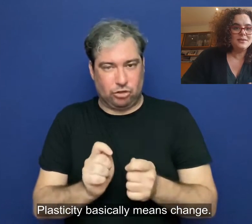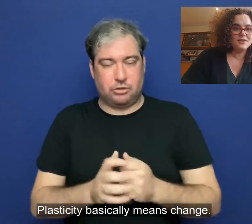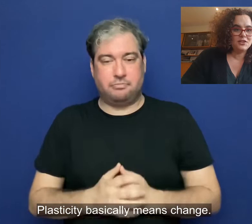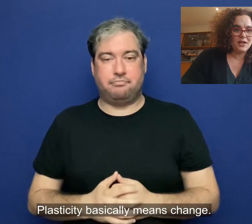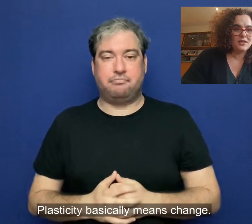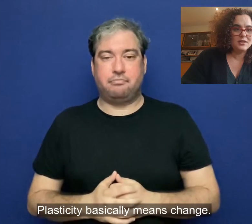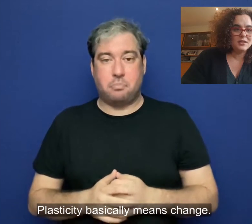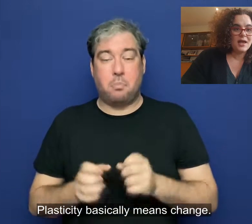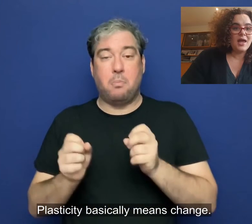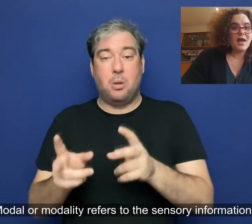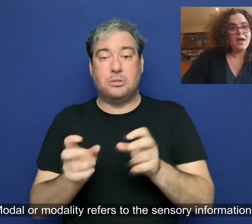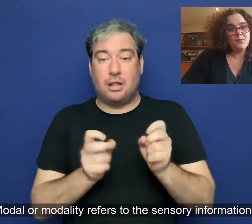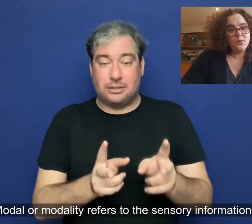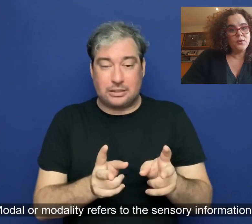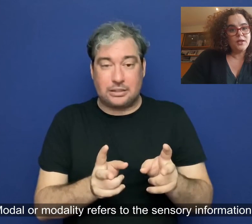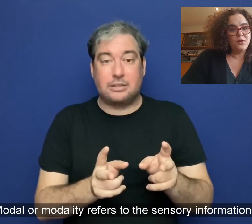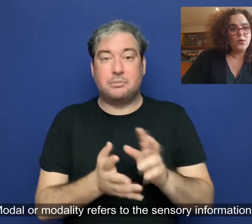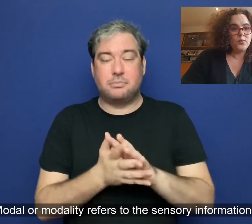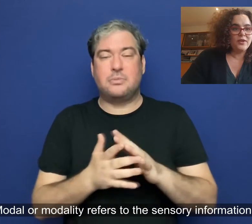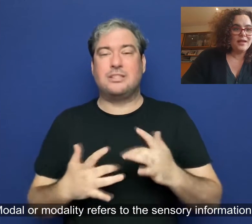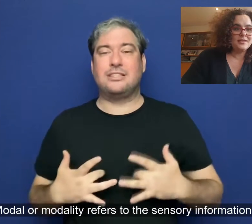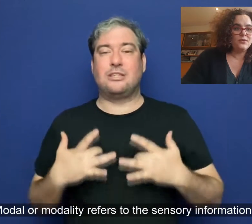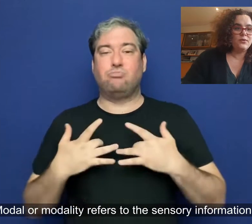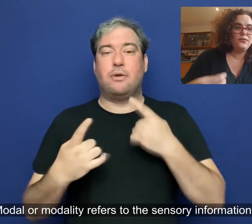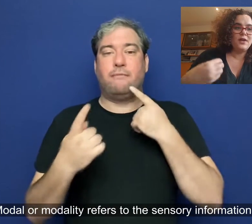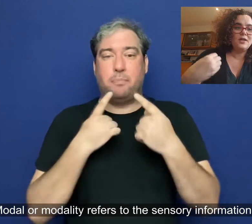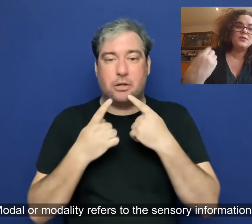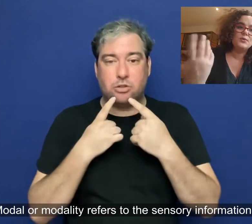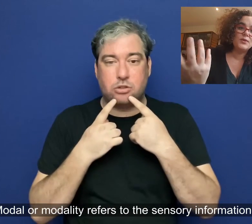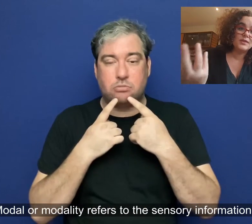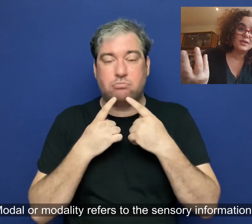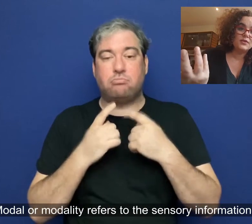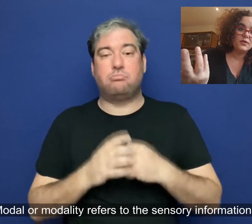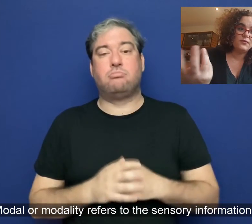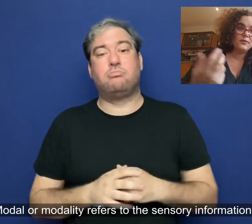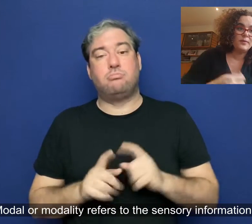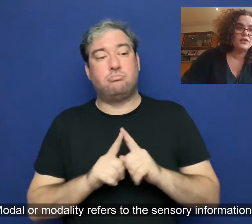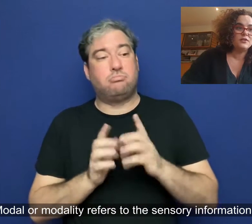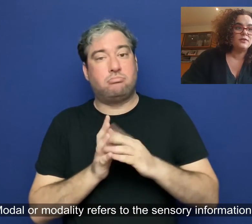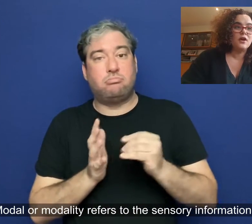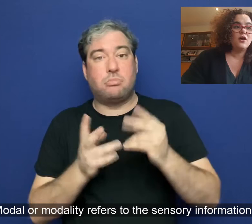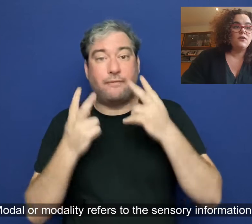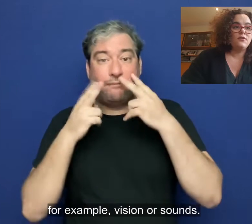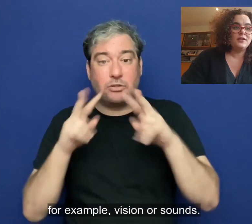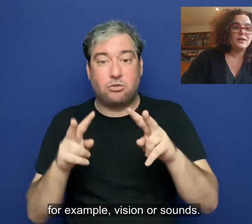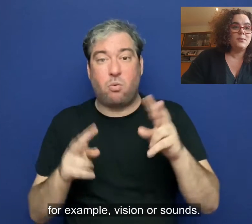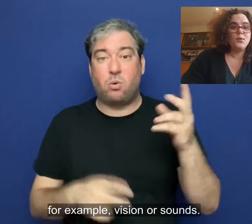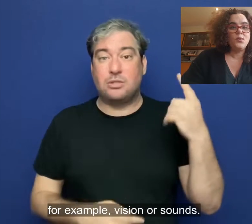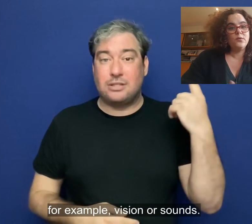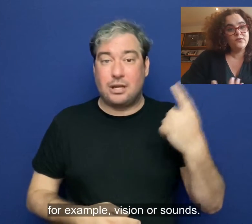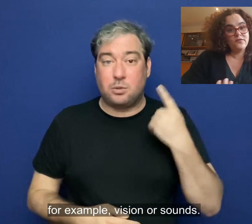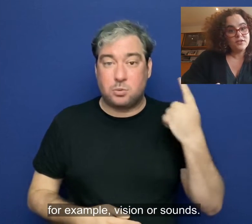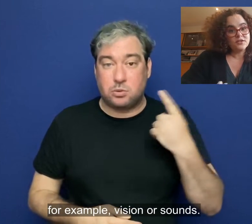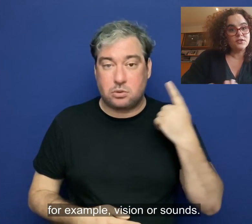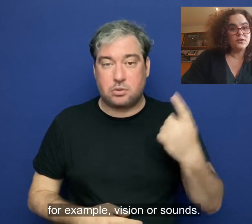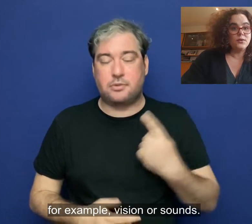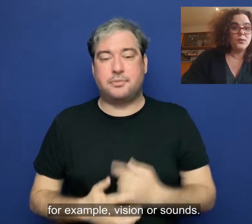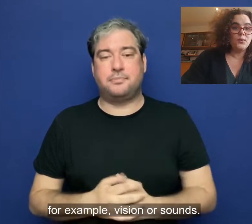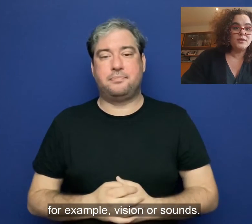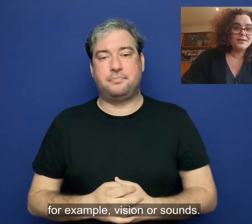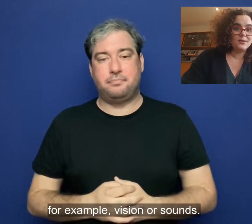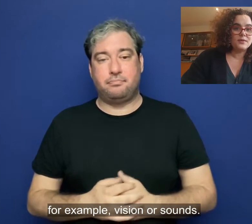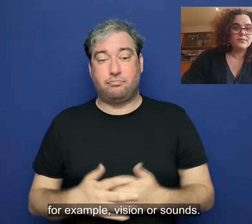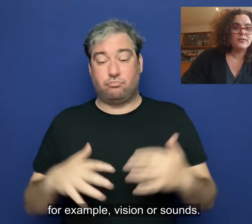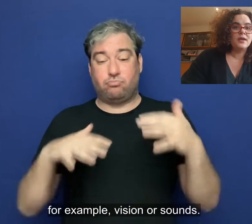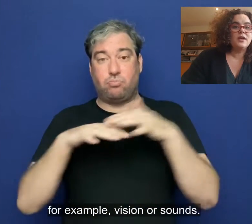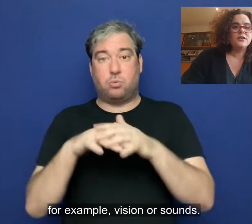basically means change, and modal or modality refers to the sensory information, for example, vision